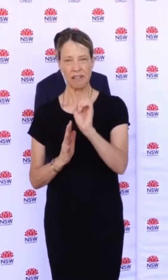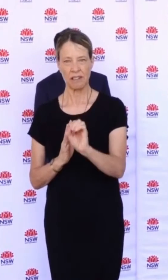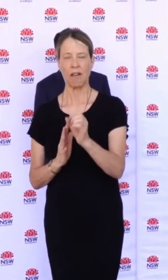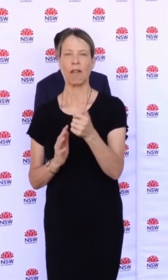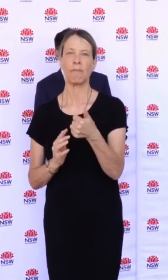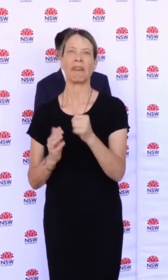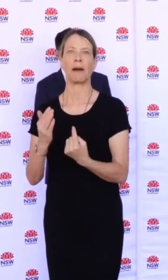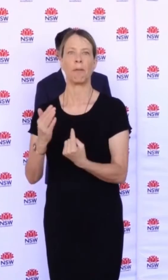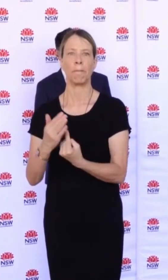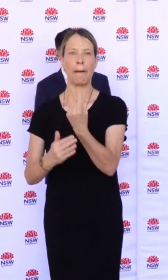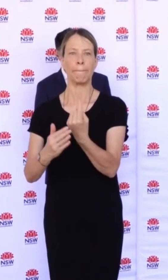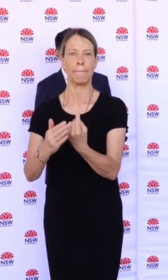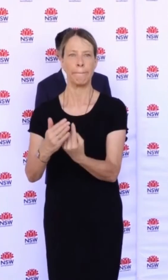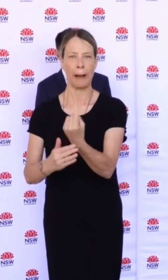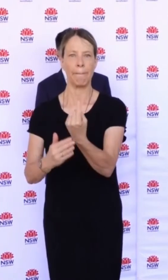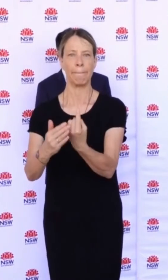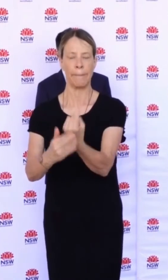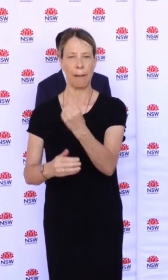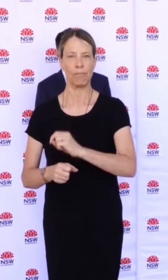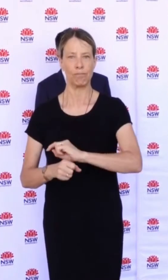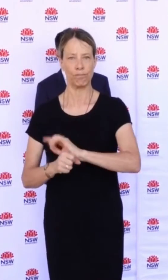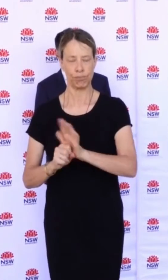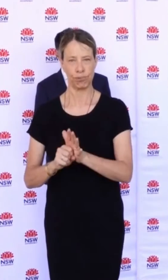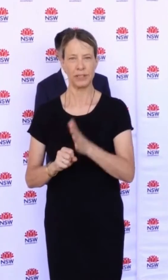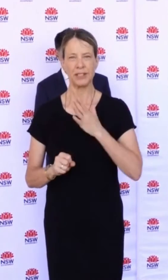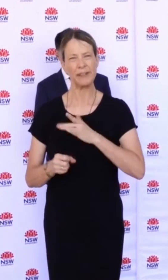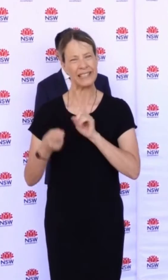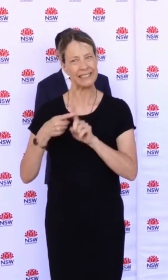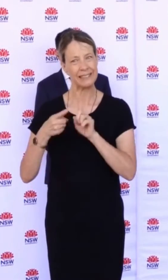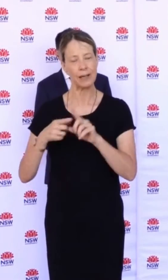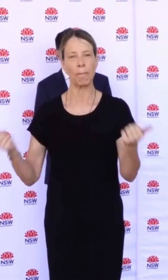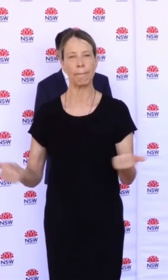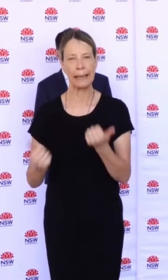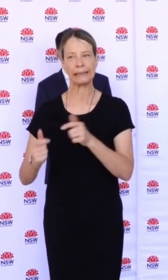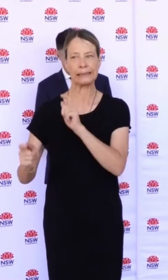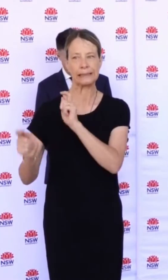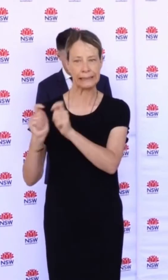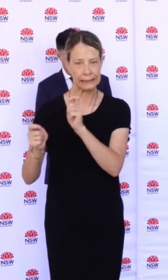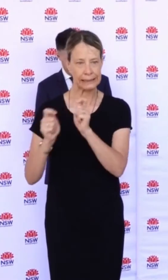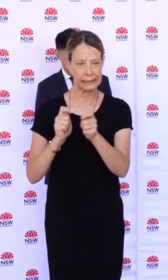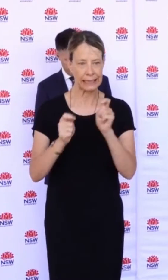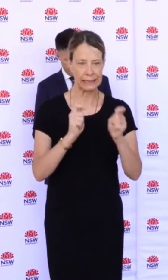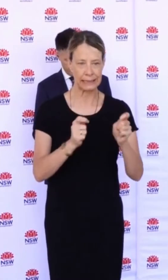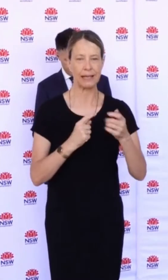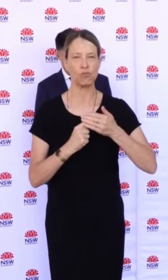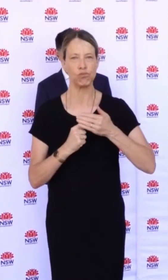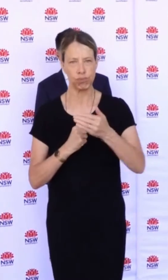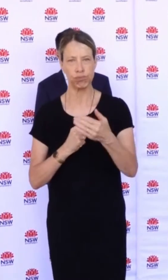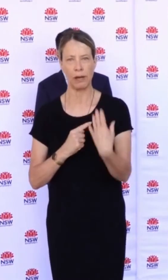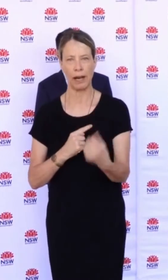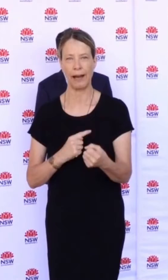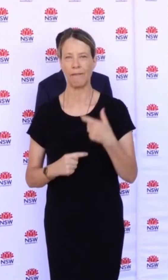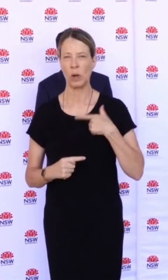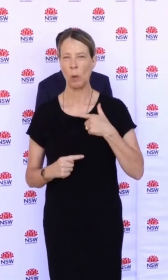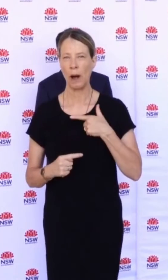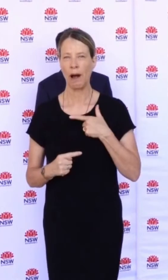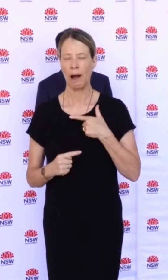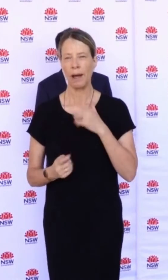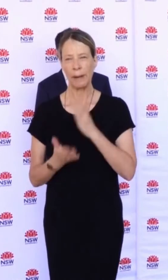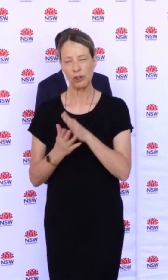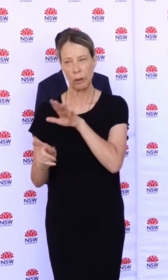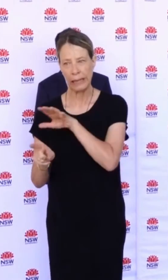So we need to maintain those high levels of testing across this coming period to make sure we're finding any